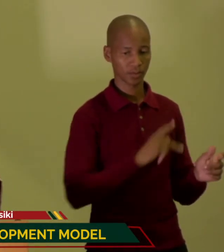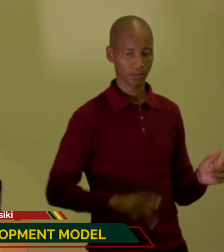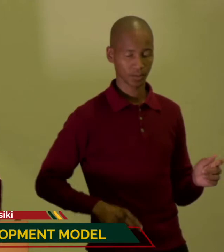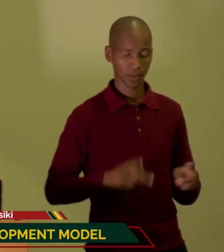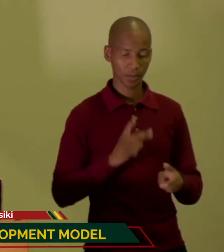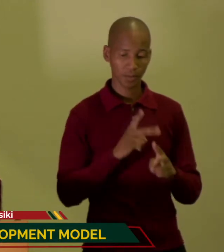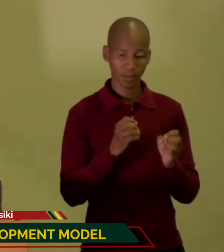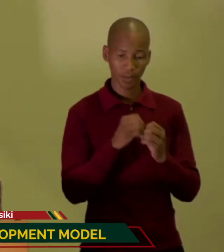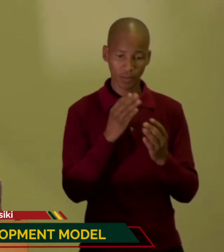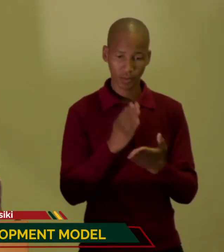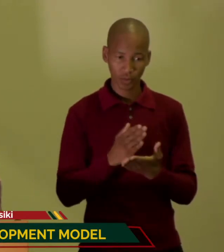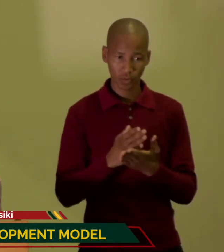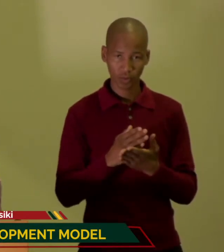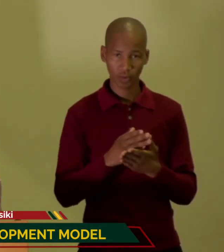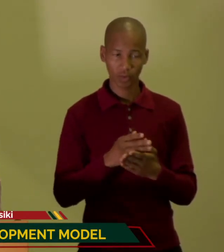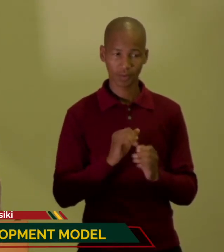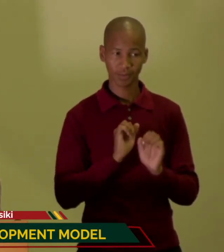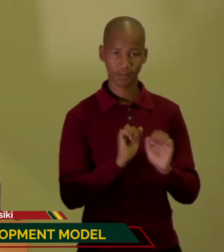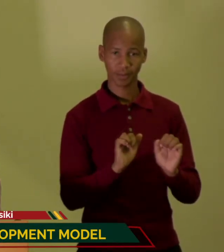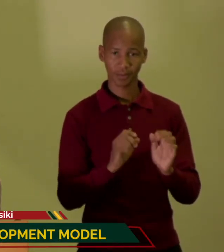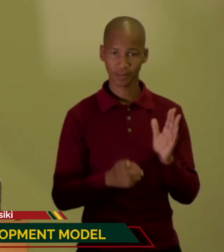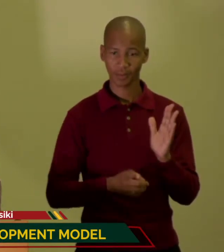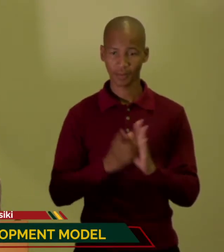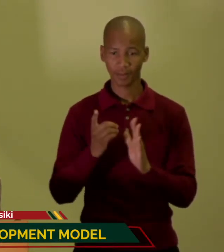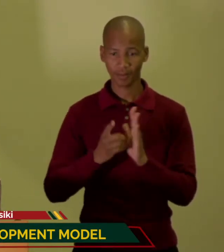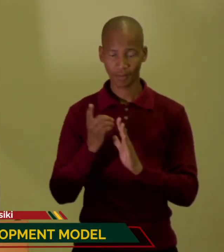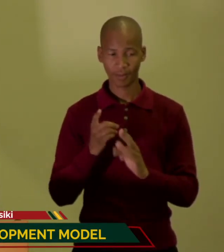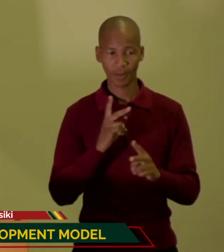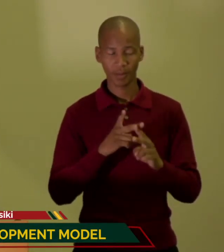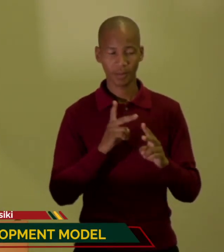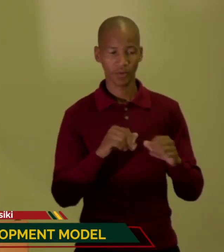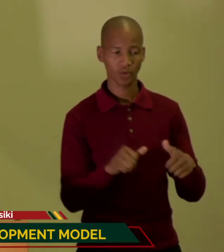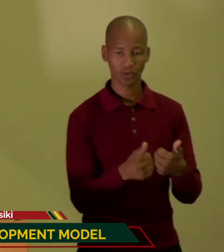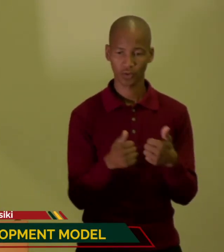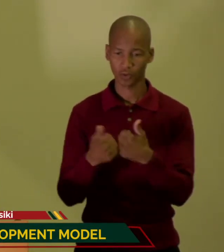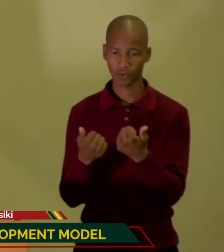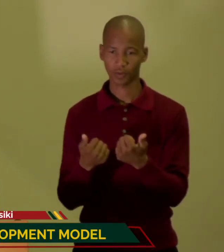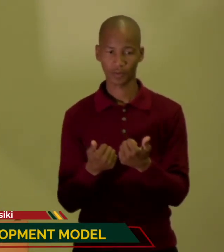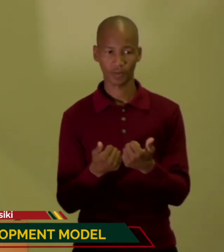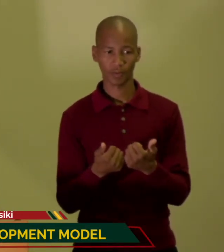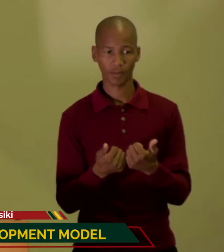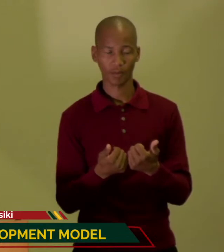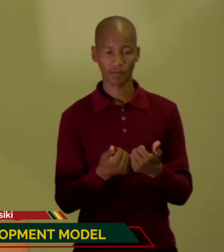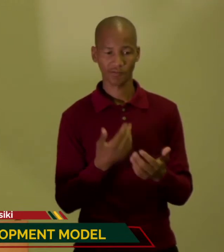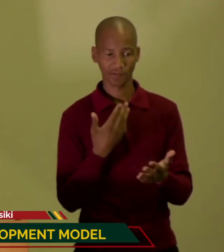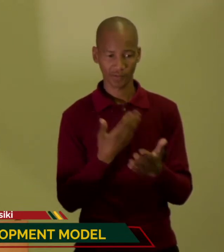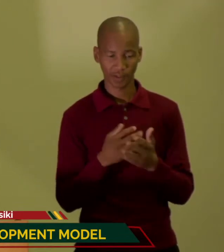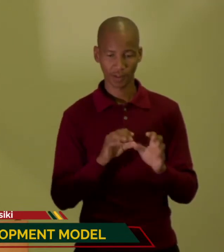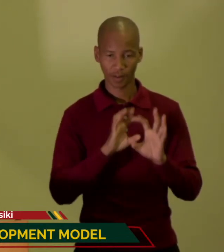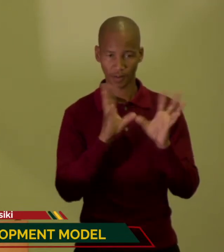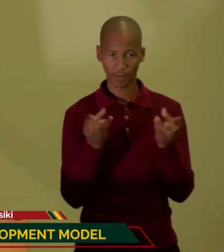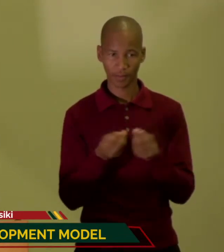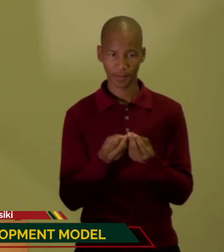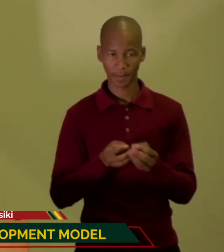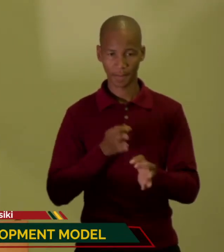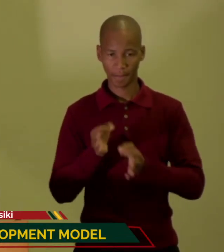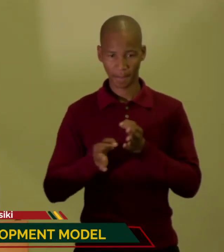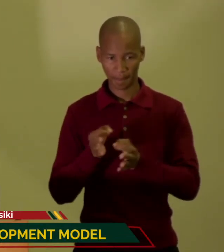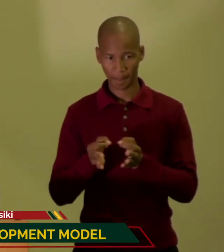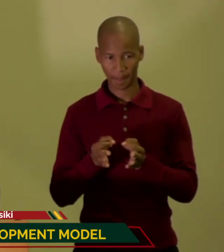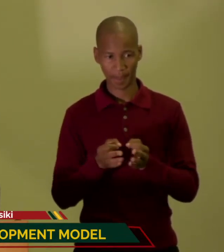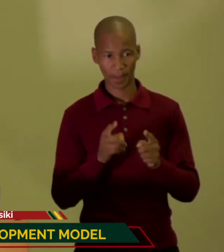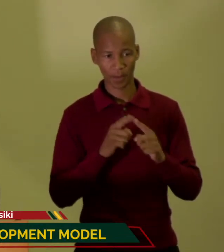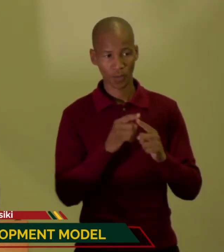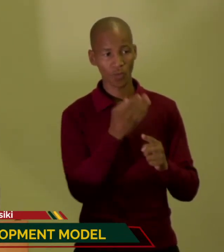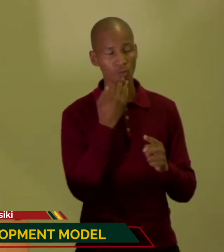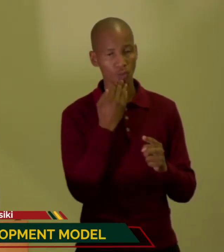successes as well as their shortcomings are briefly explained to the deputy